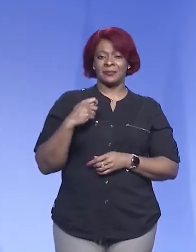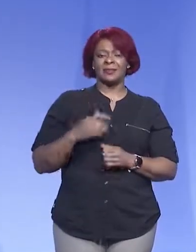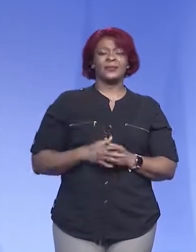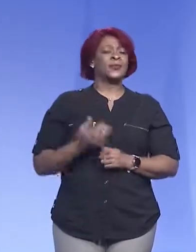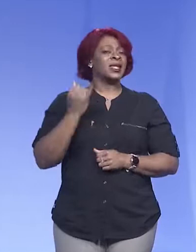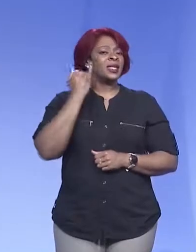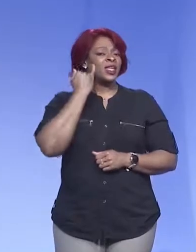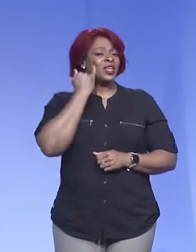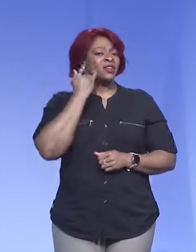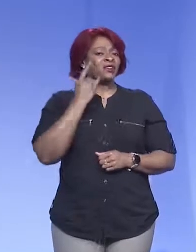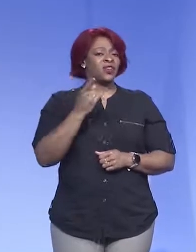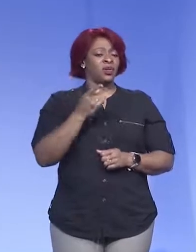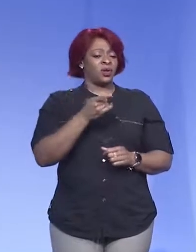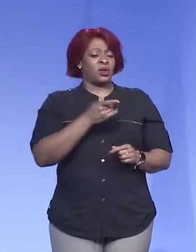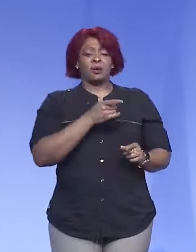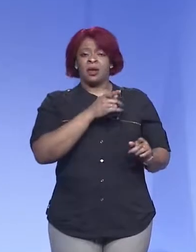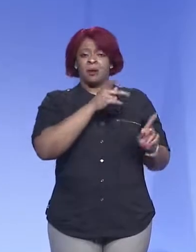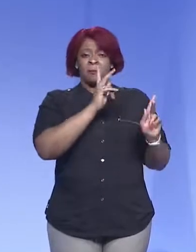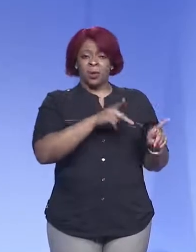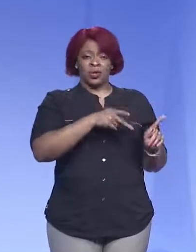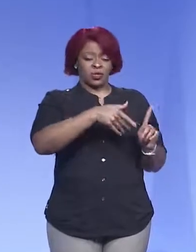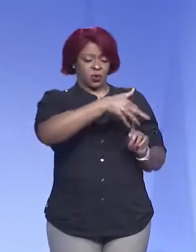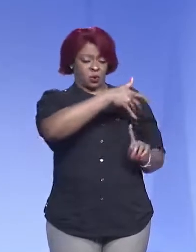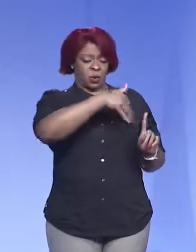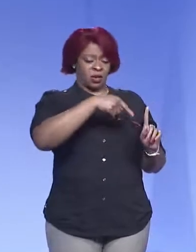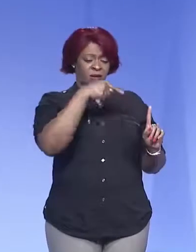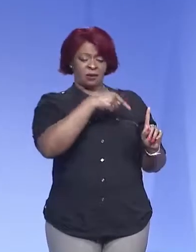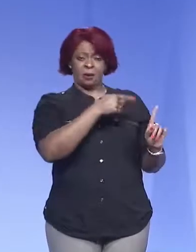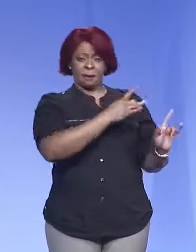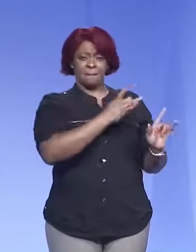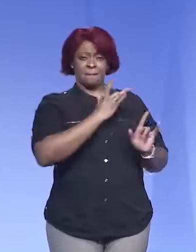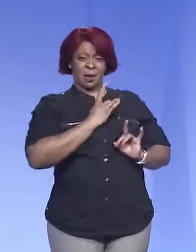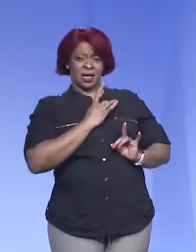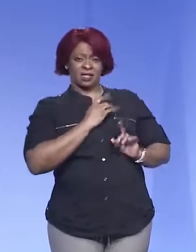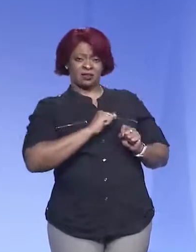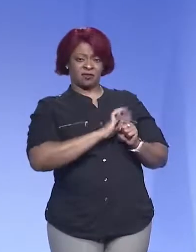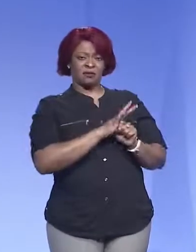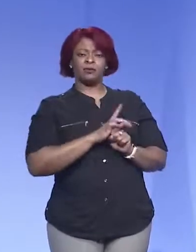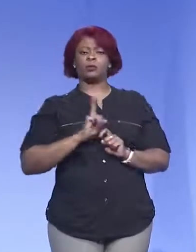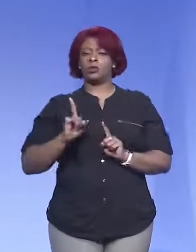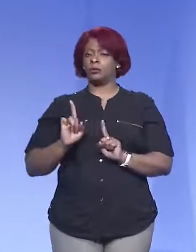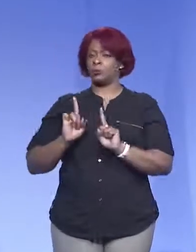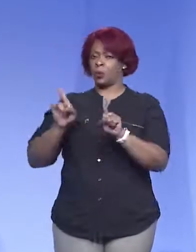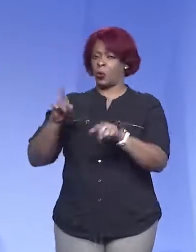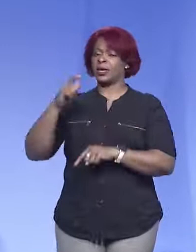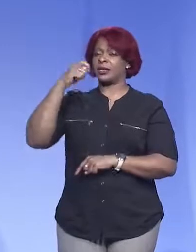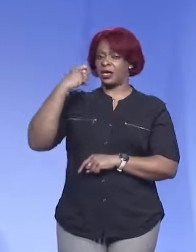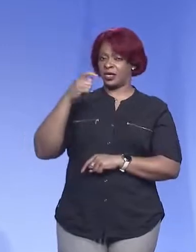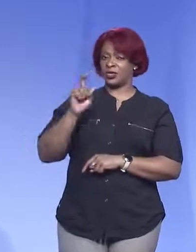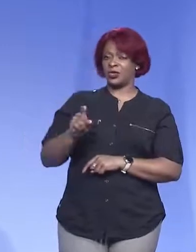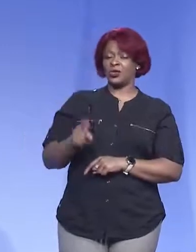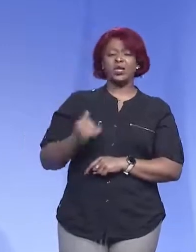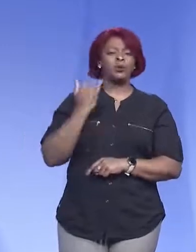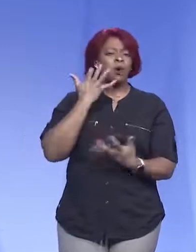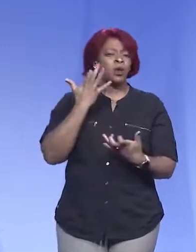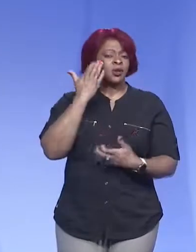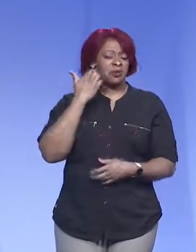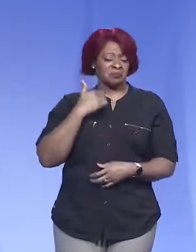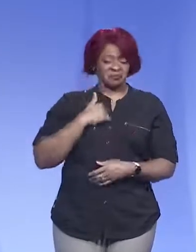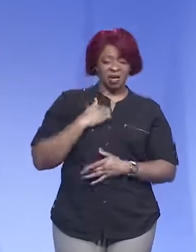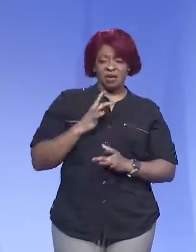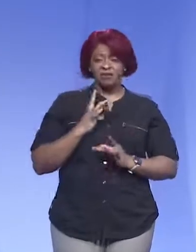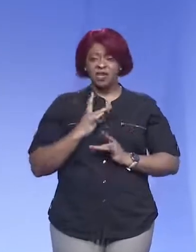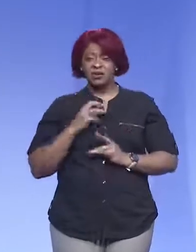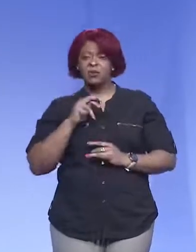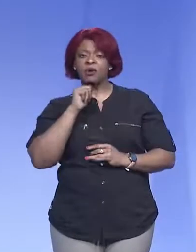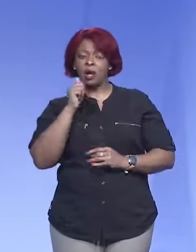If you've been around someone that have tested positive, you should get tested. If you want to know if you're infected,